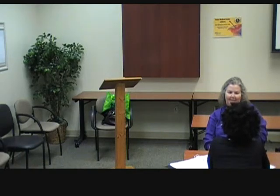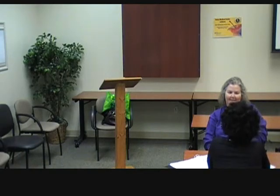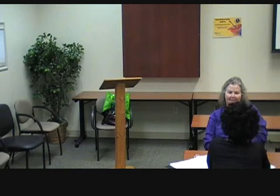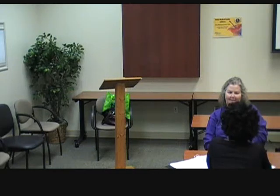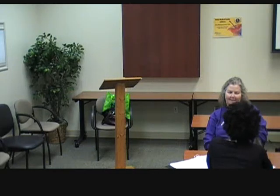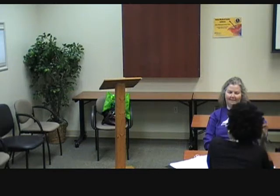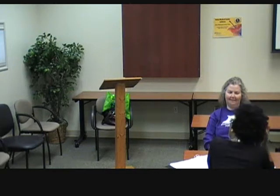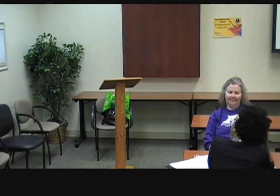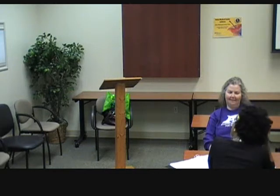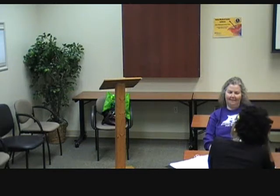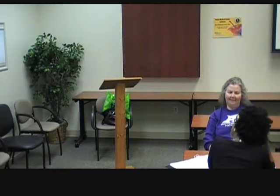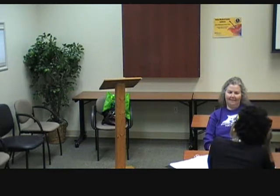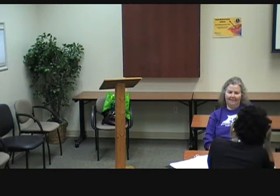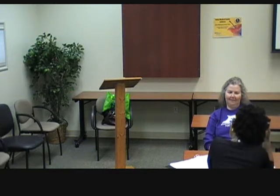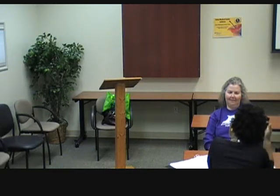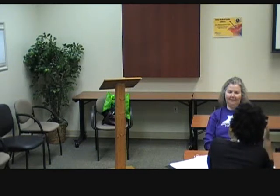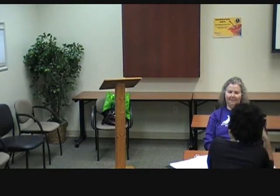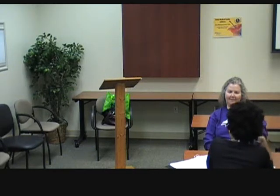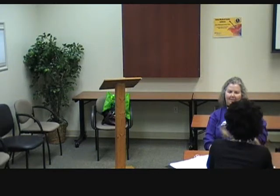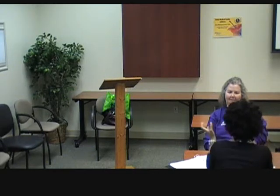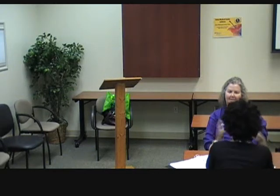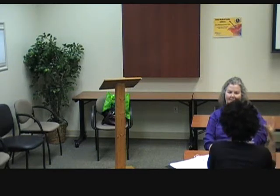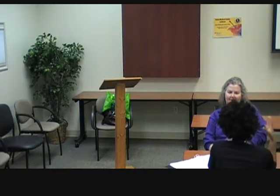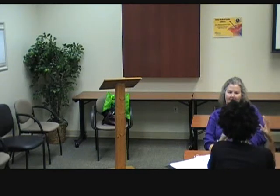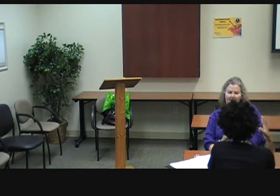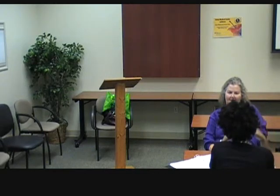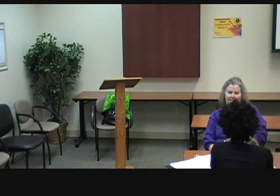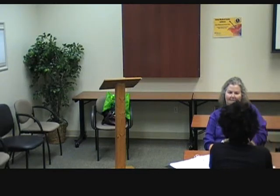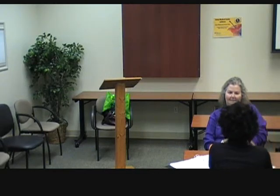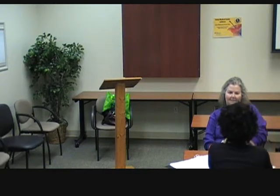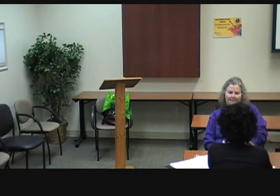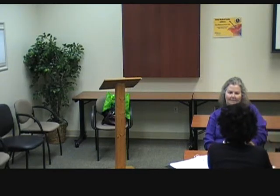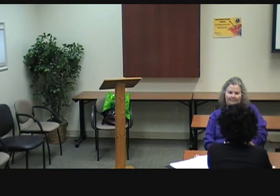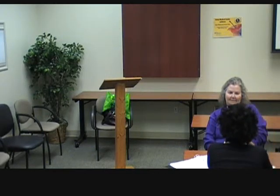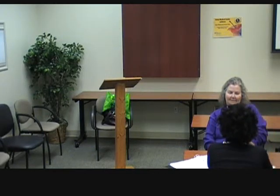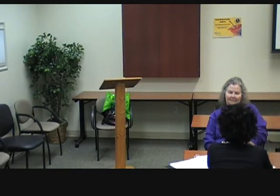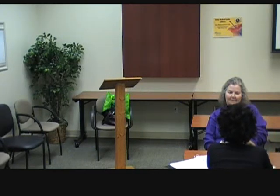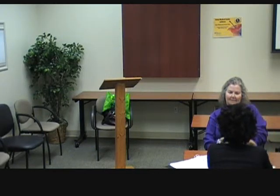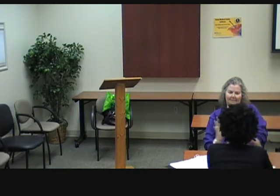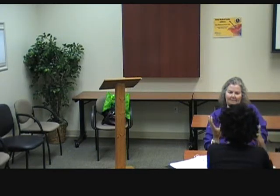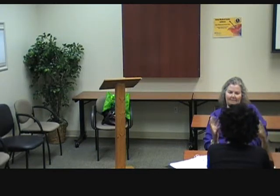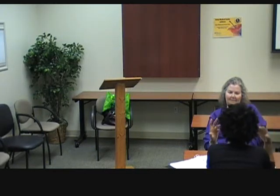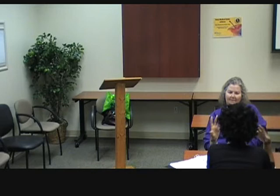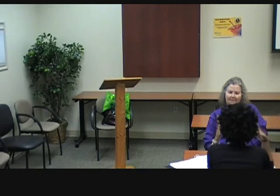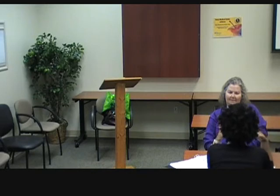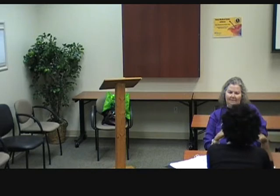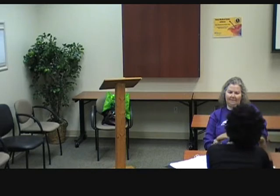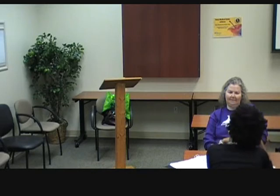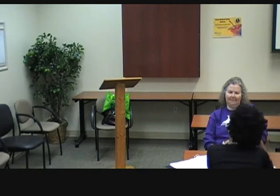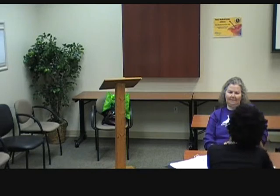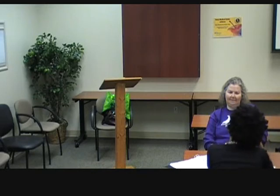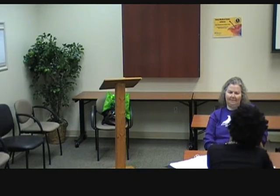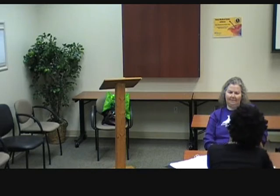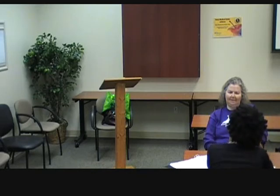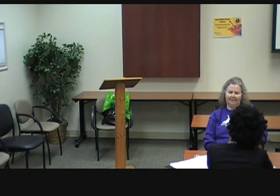She's so confused. I'm not very good at I travel, but challenging, you know. It was just